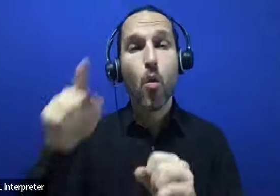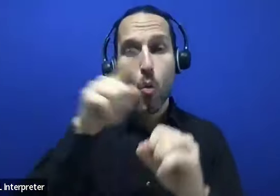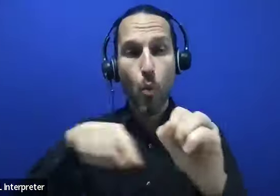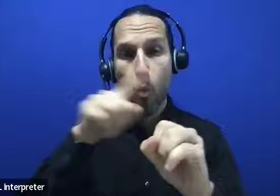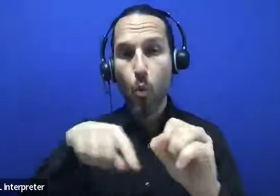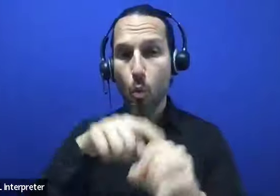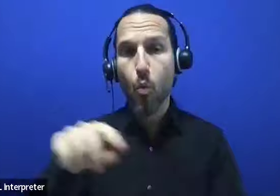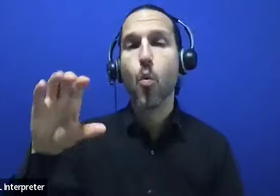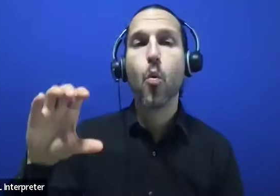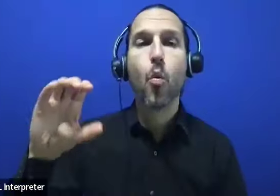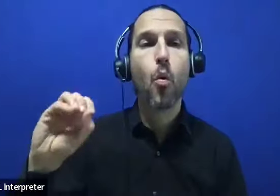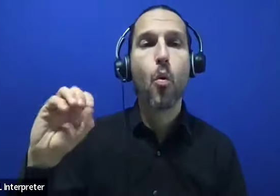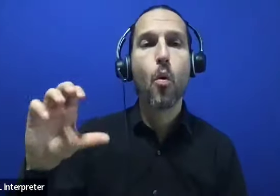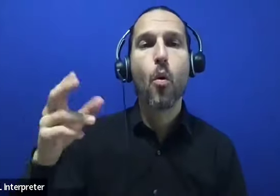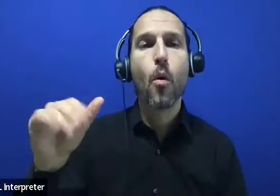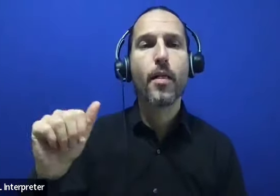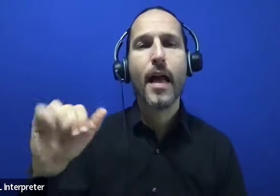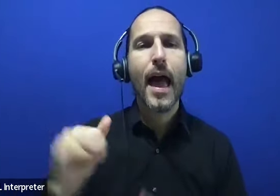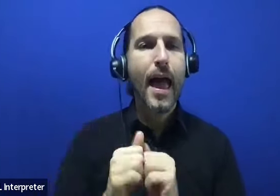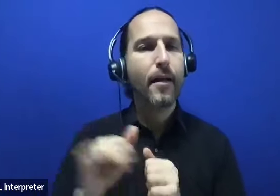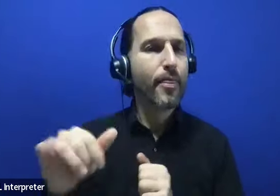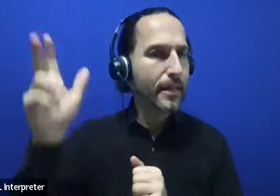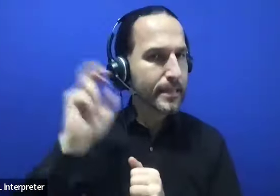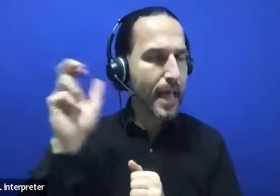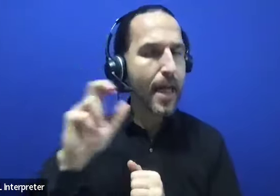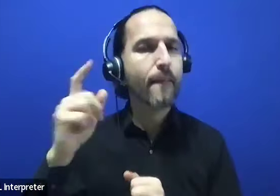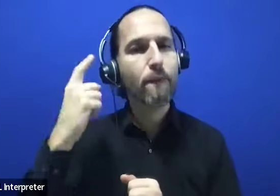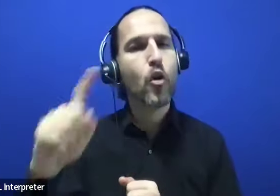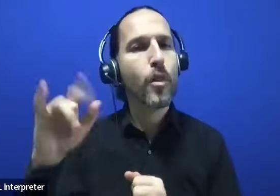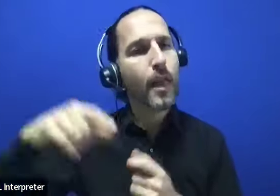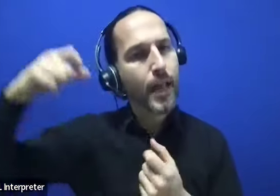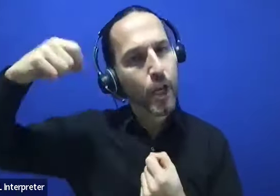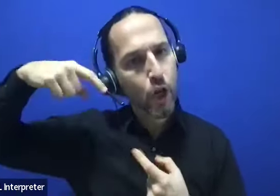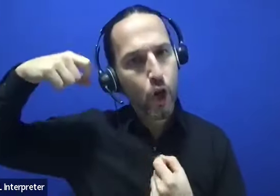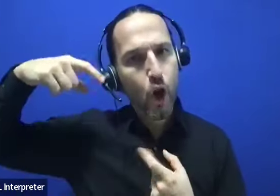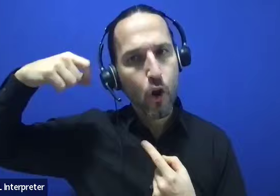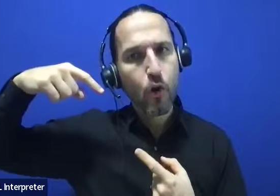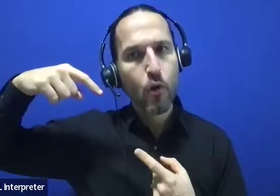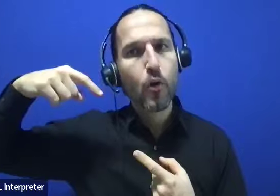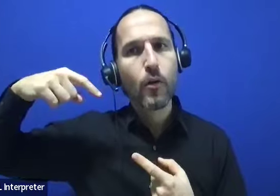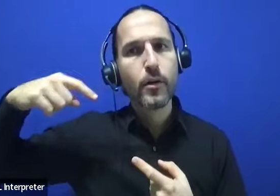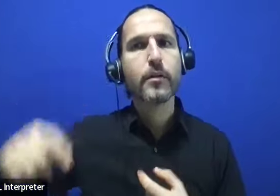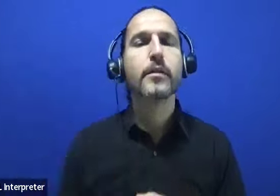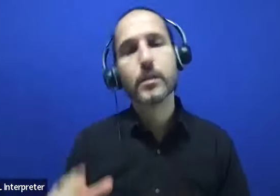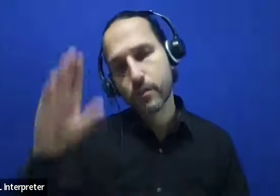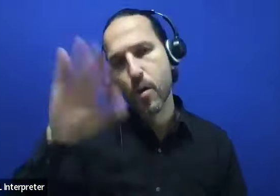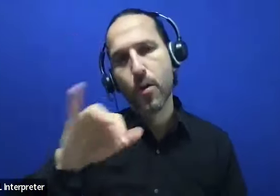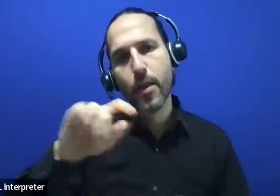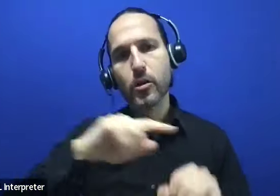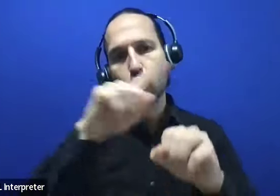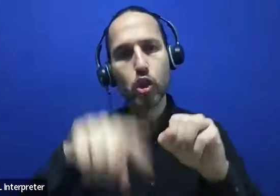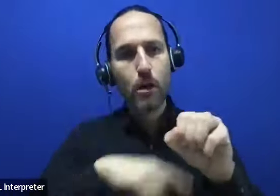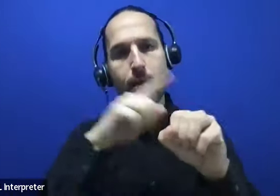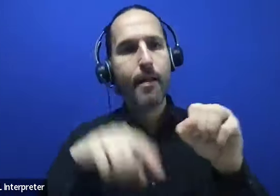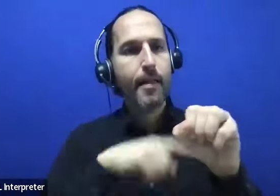for passing sound onto the nerve, can have, it's like a shell with curves